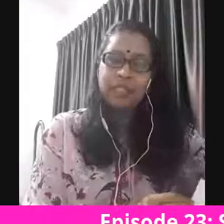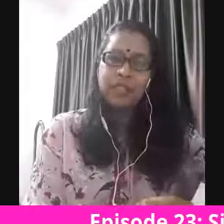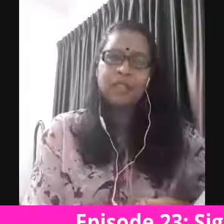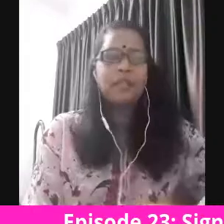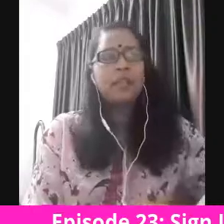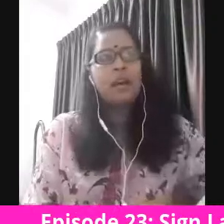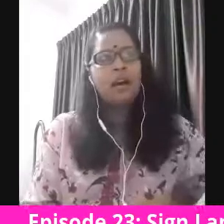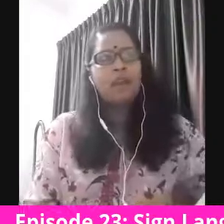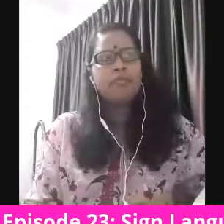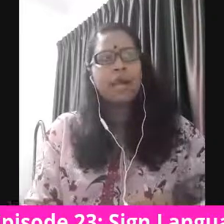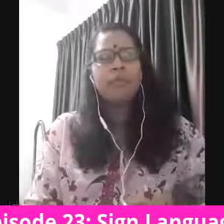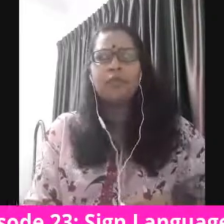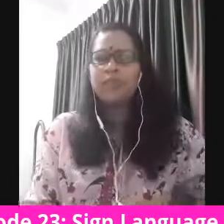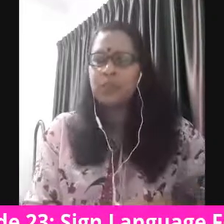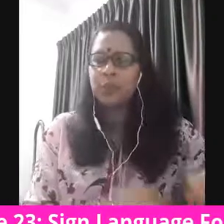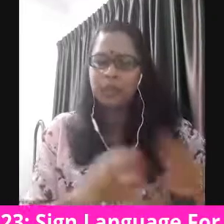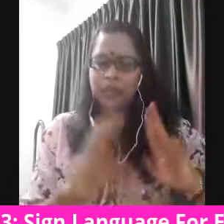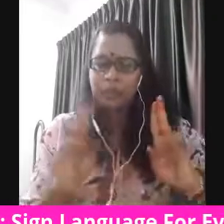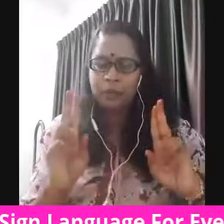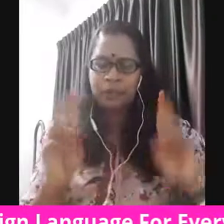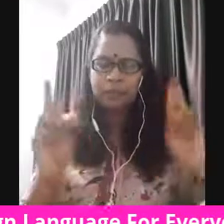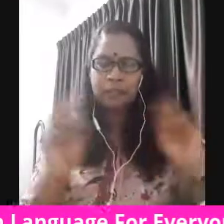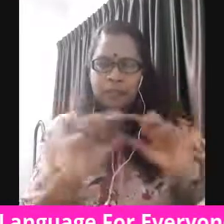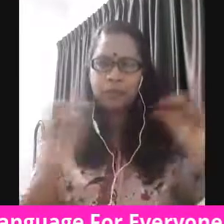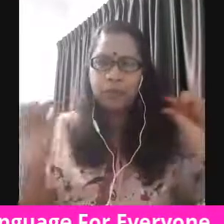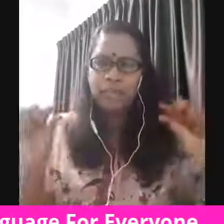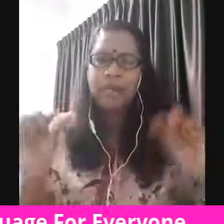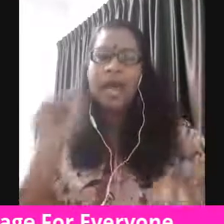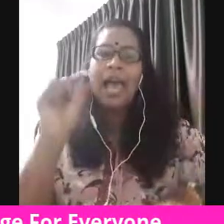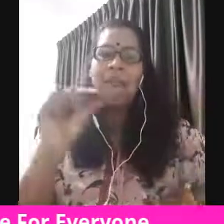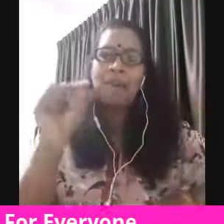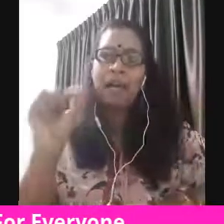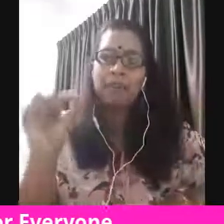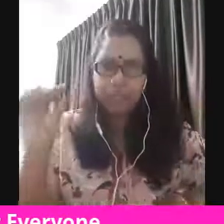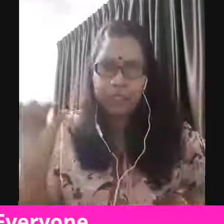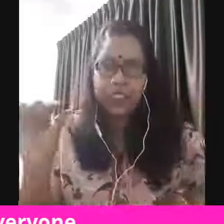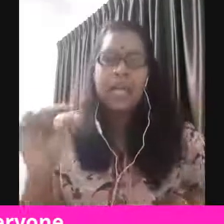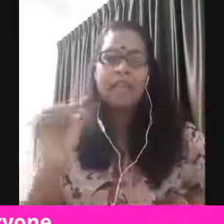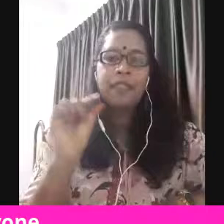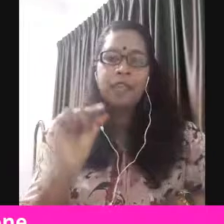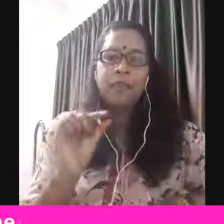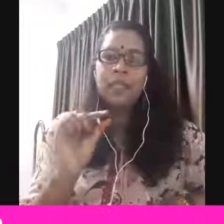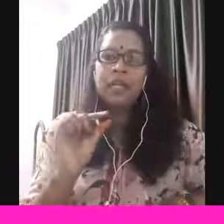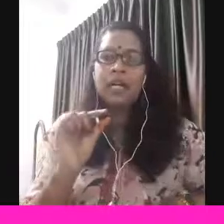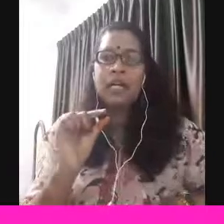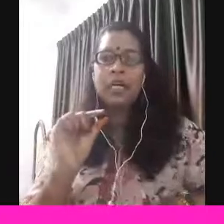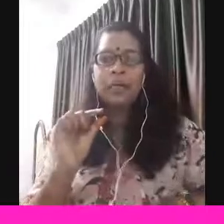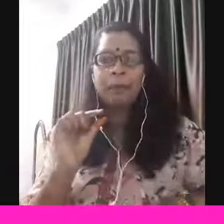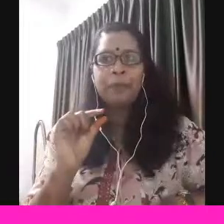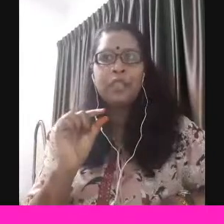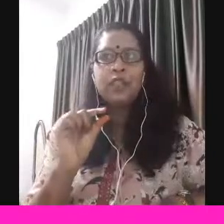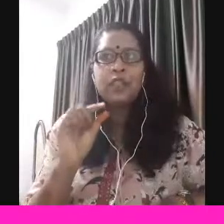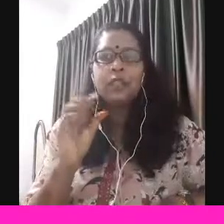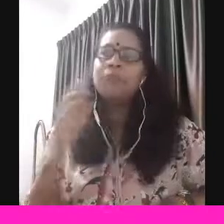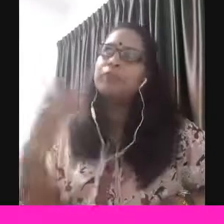MFD, Malaysian, I'm not very sure about the full name. MFD, they will